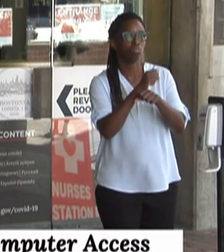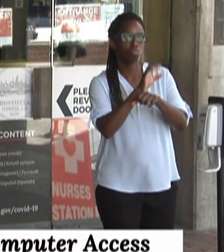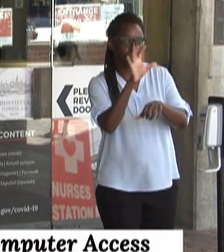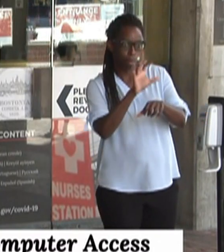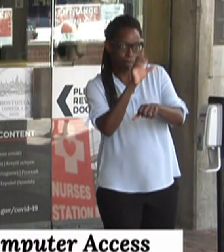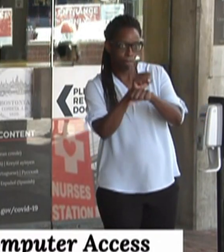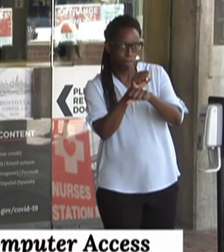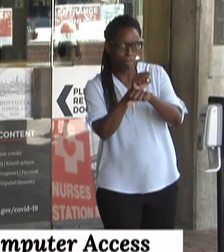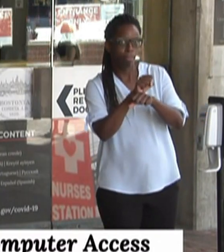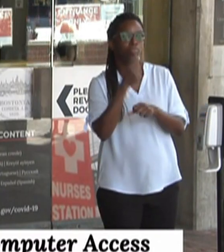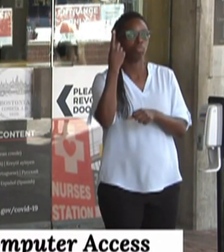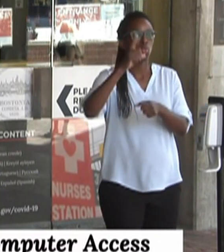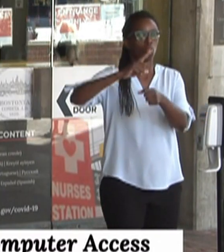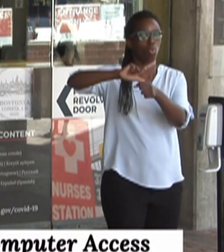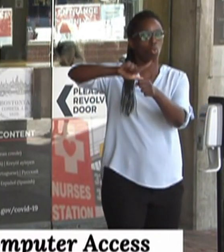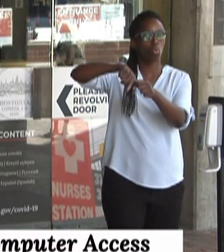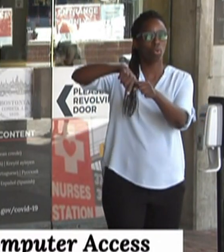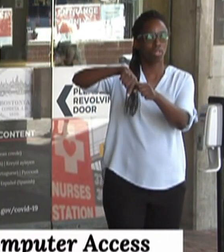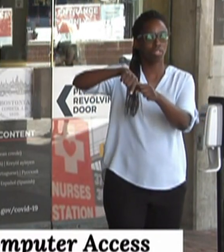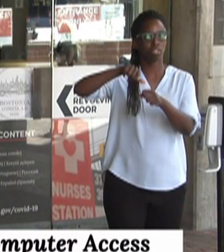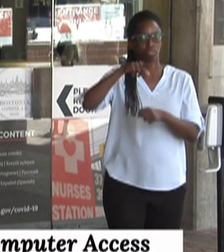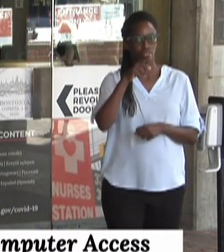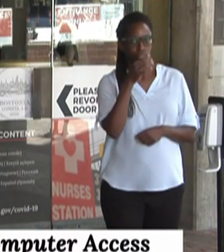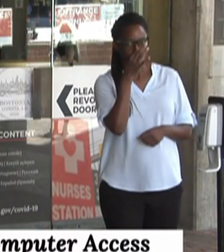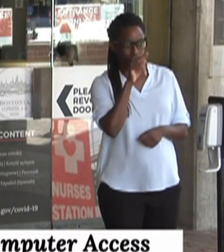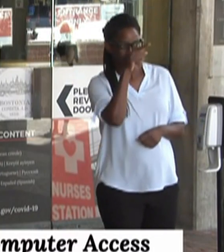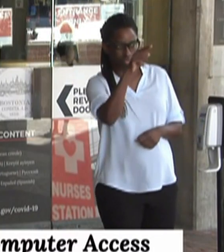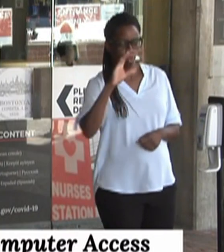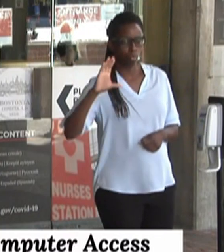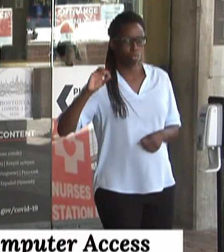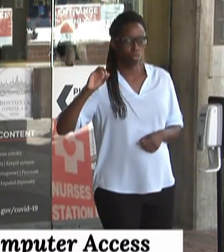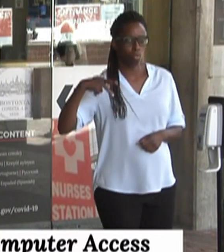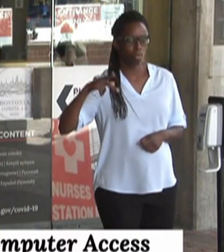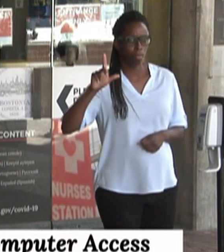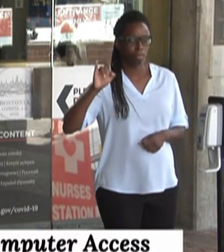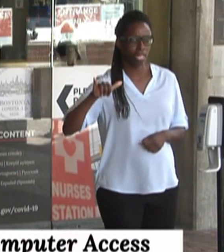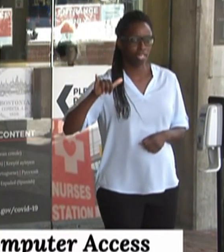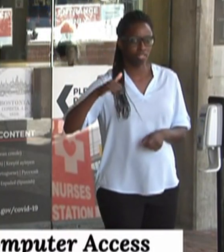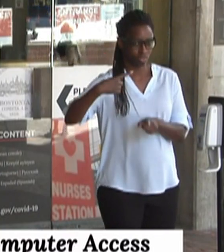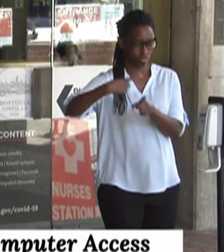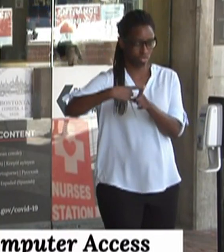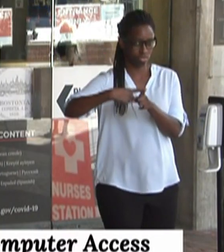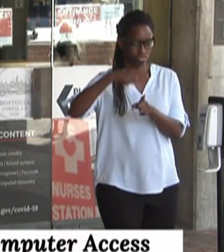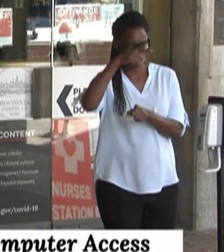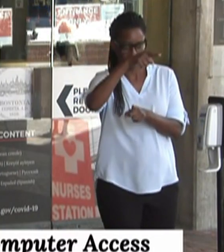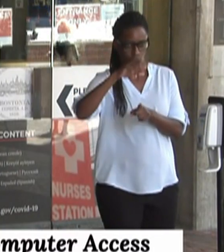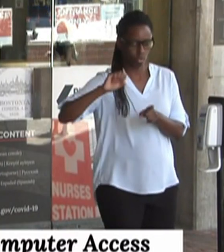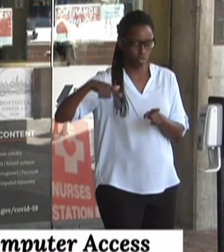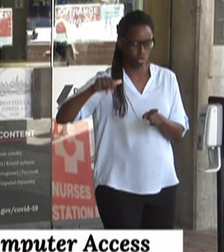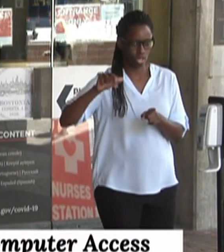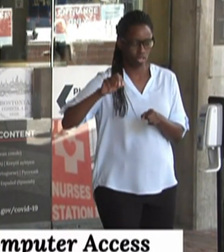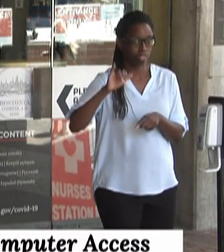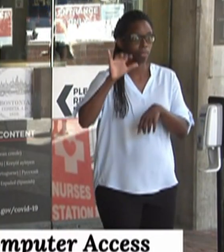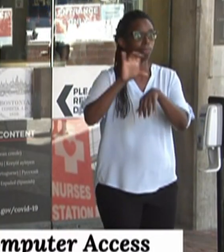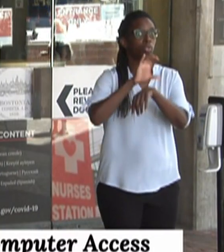Central Library at Copley Square. You can book 2-hour slots Monday through Thursday. You can go to